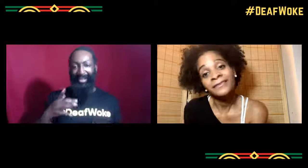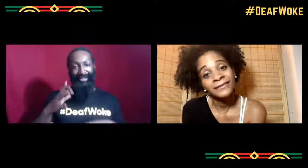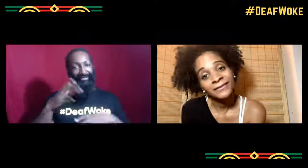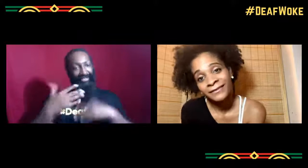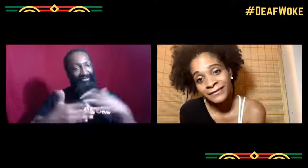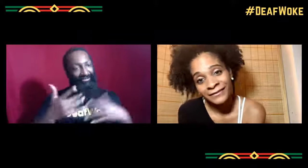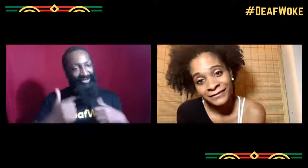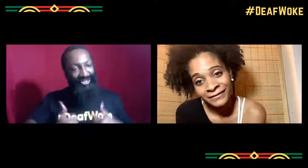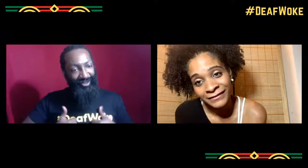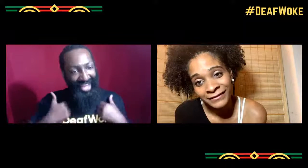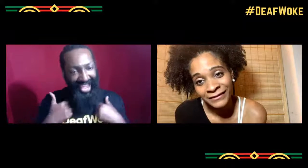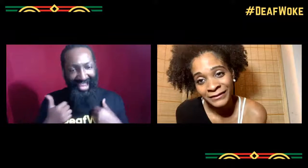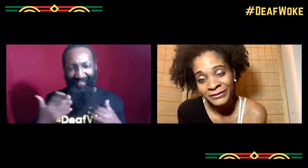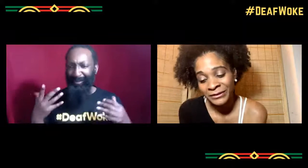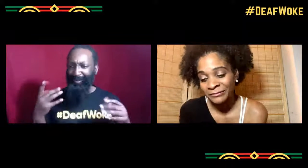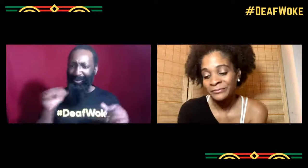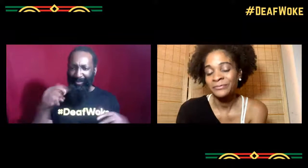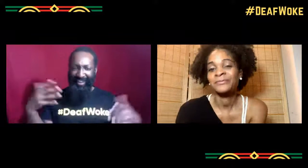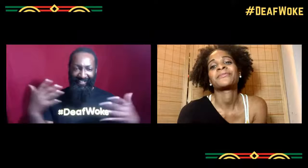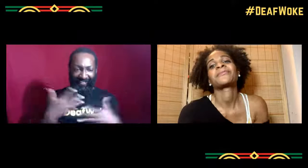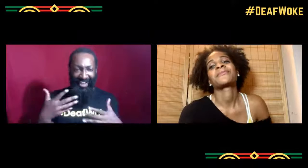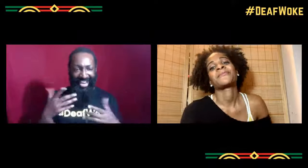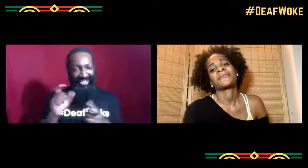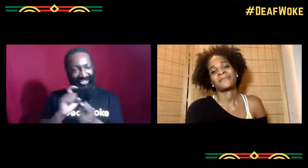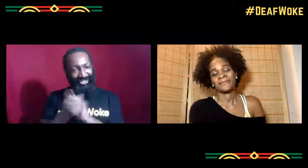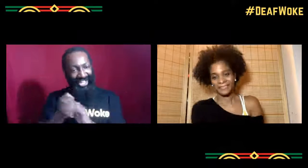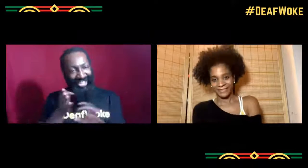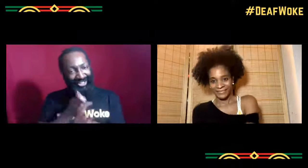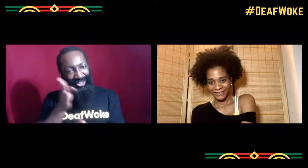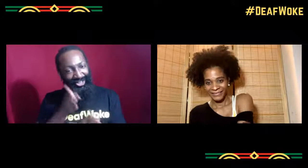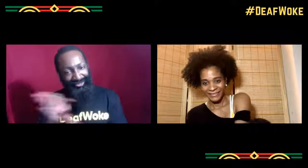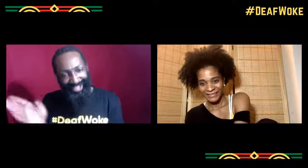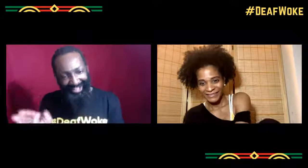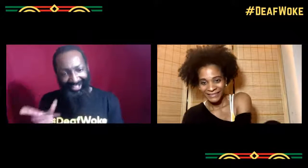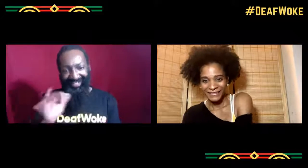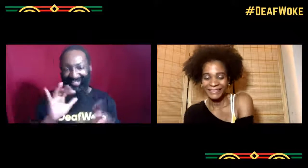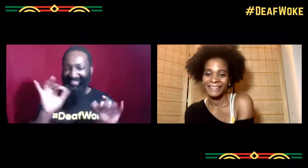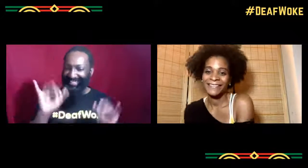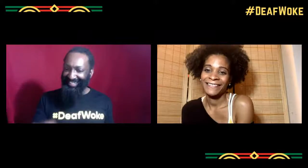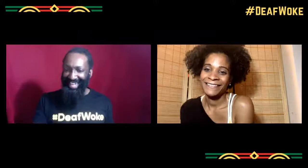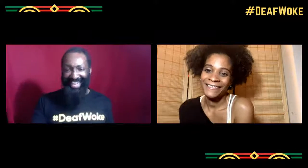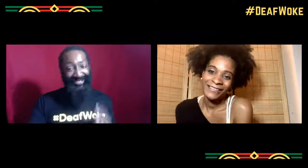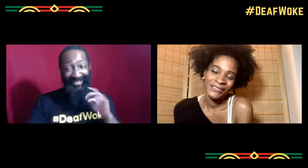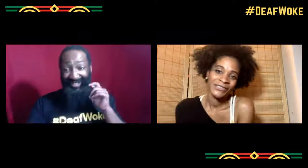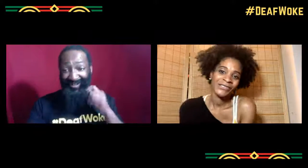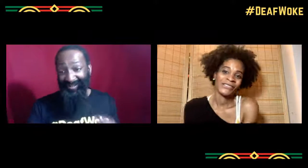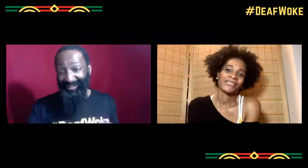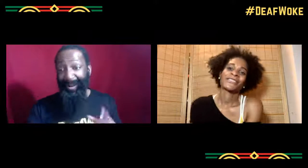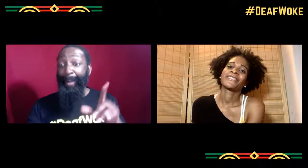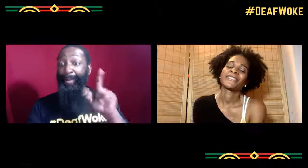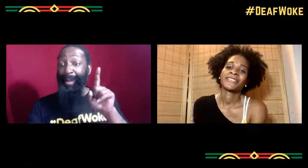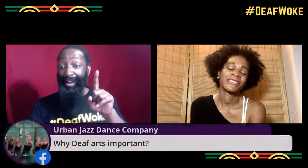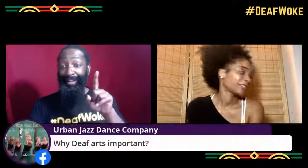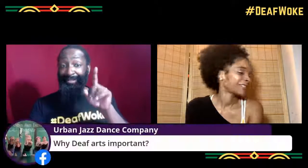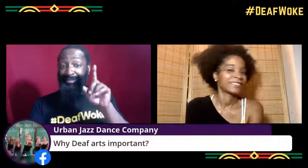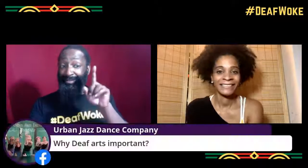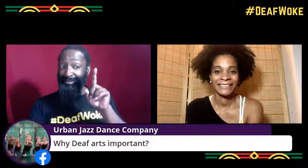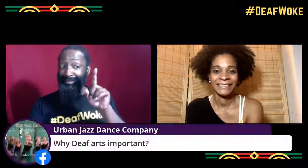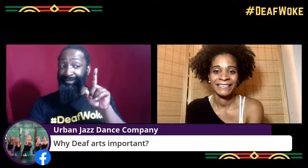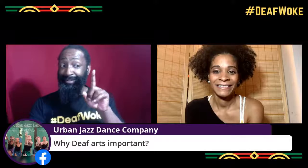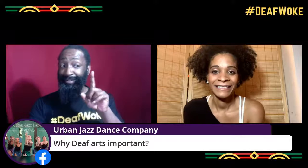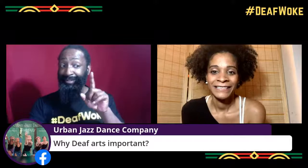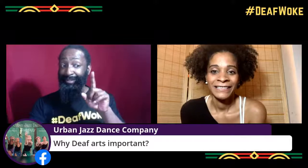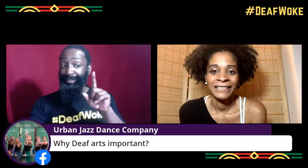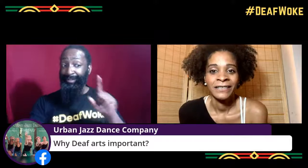You spoke a lot about being happy with yourself. You know, being happy with your life. Don't be afraid of